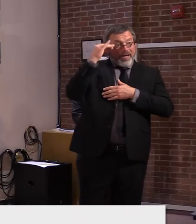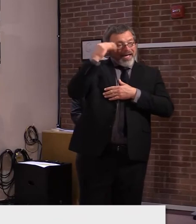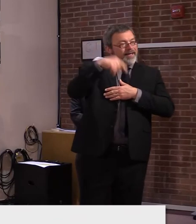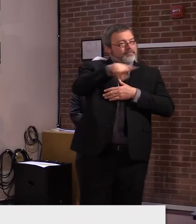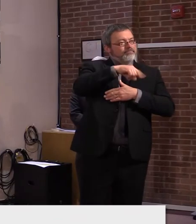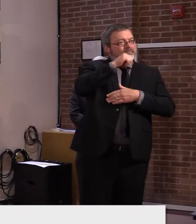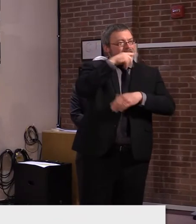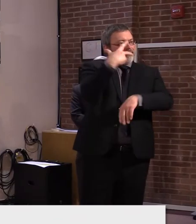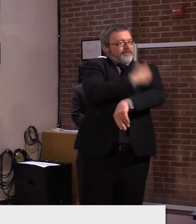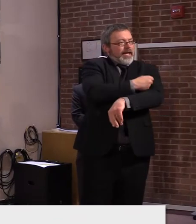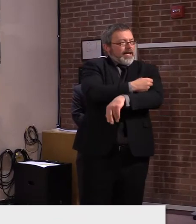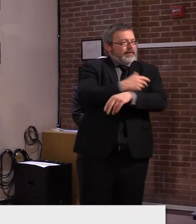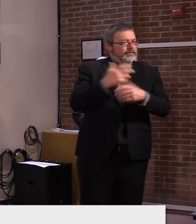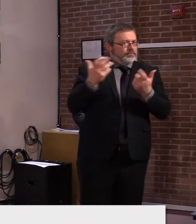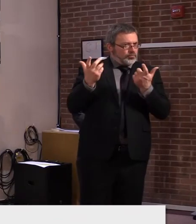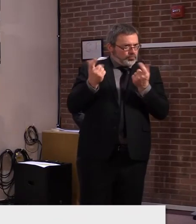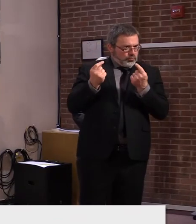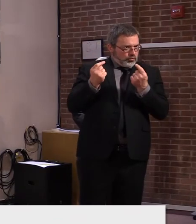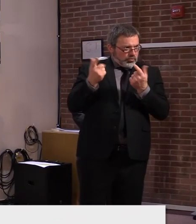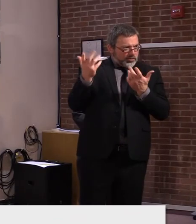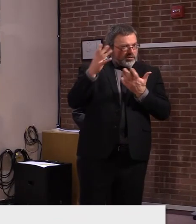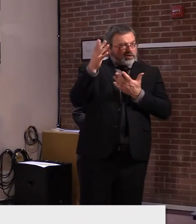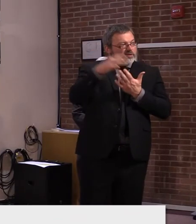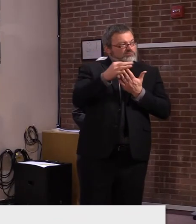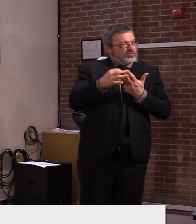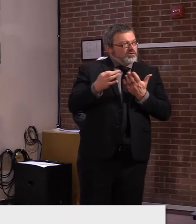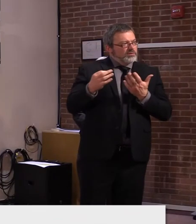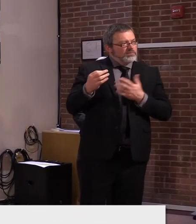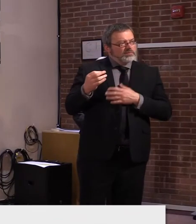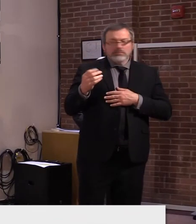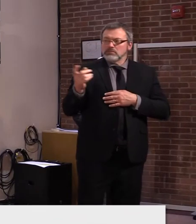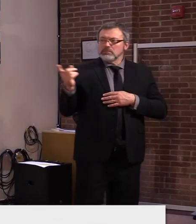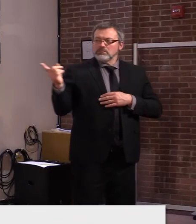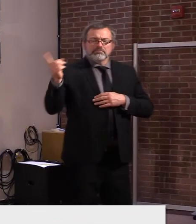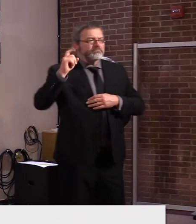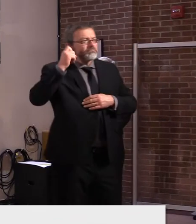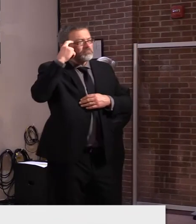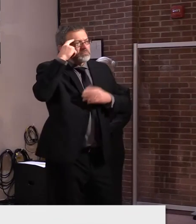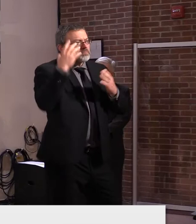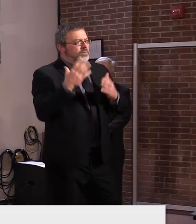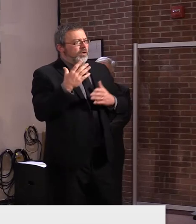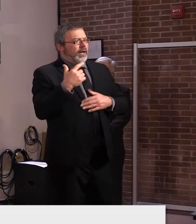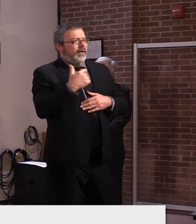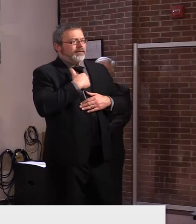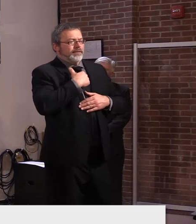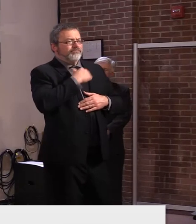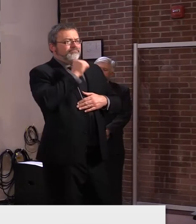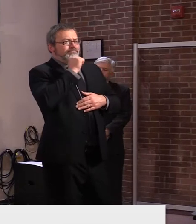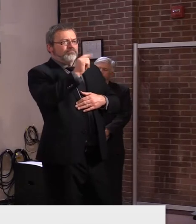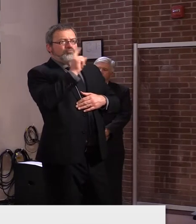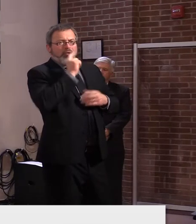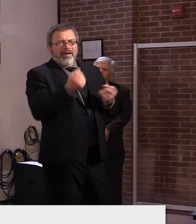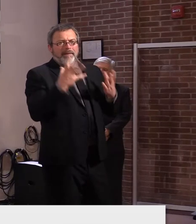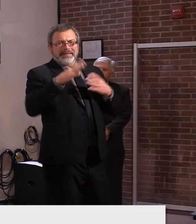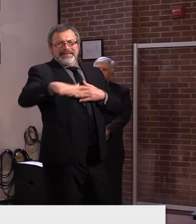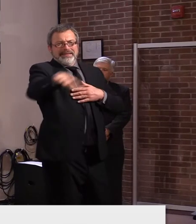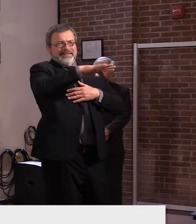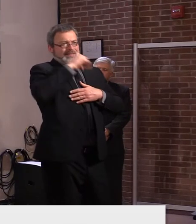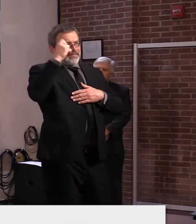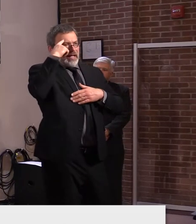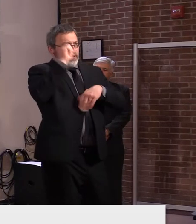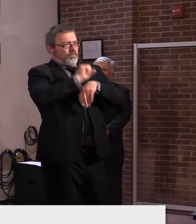testing criteria? I am not sure at this point in time, Guy. Here's what I do